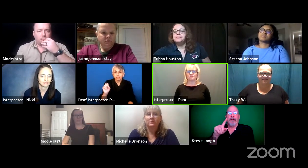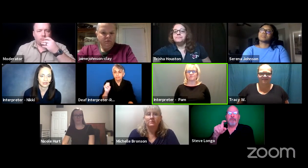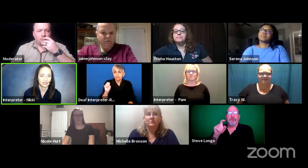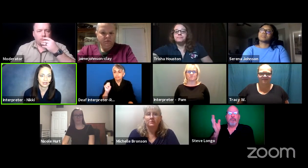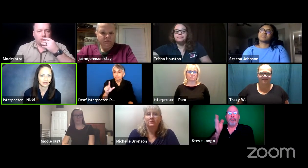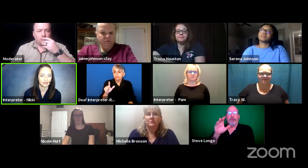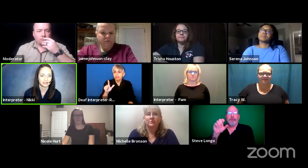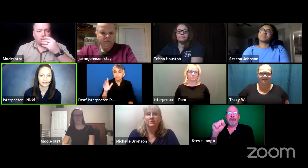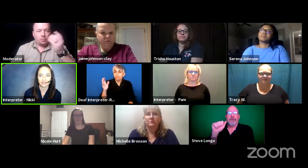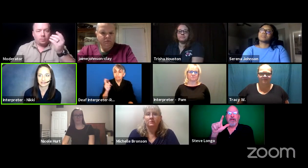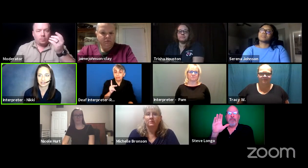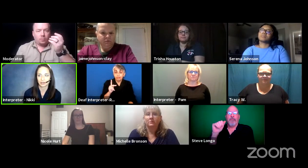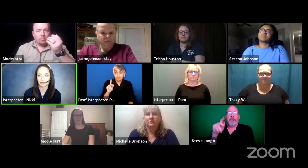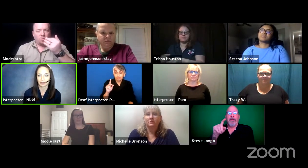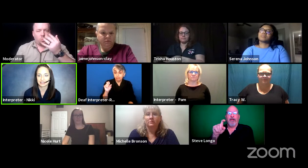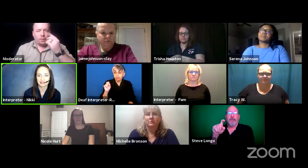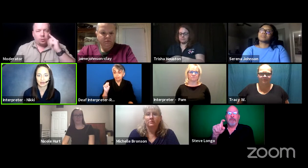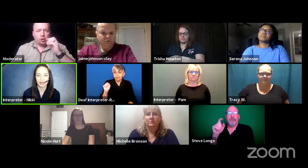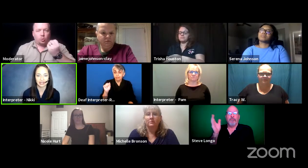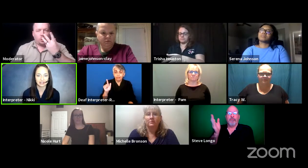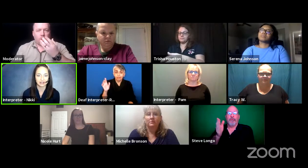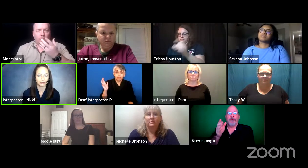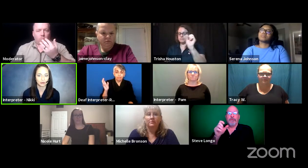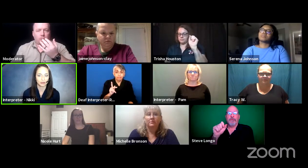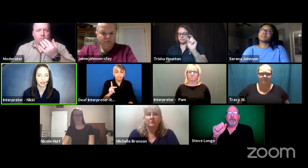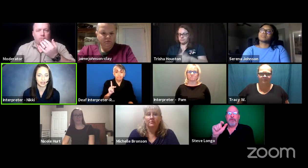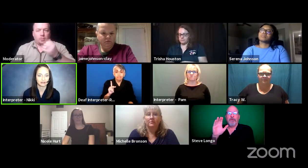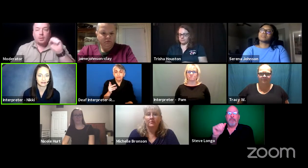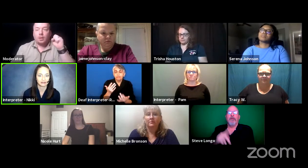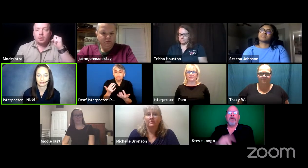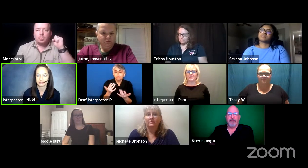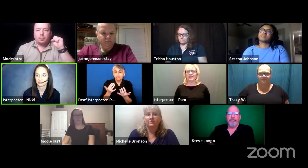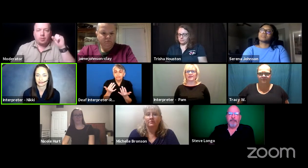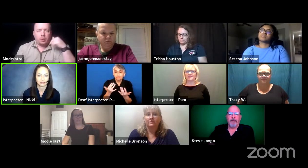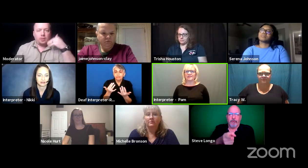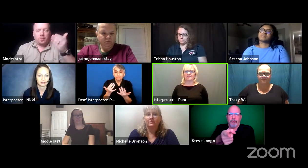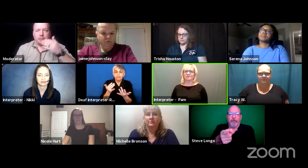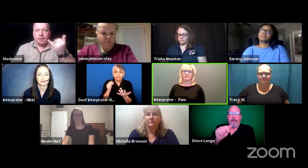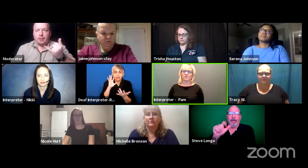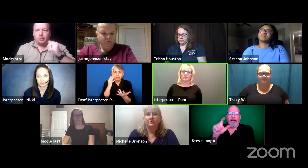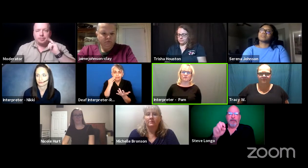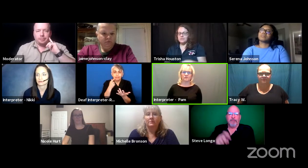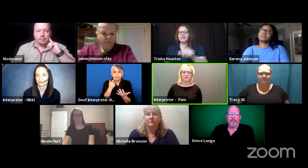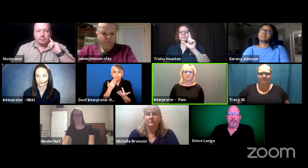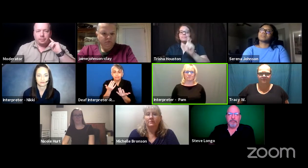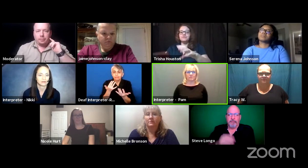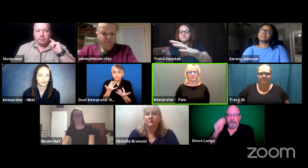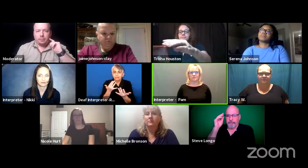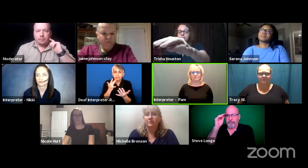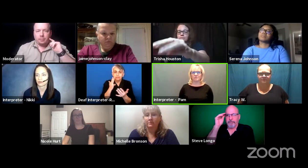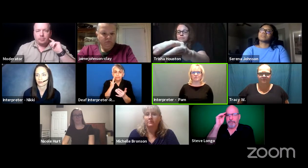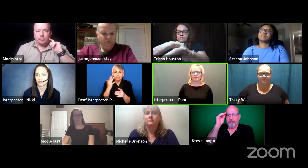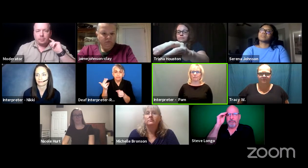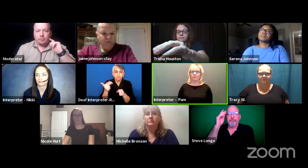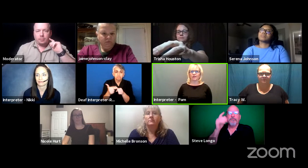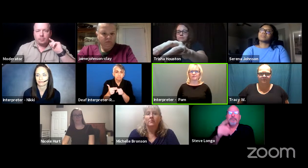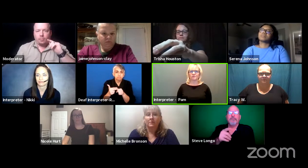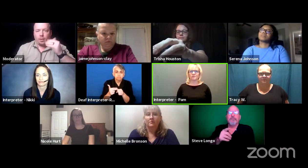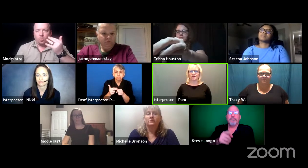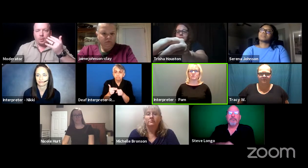And then Steve's asking, we're going to bring Sal back into the room, right? Yes. Okay. I'm